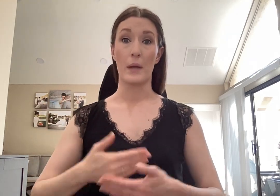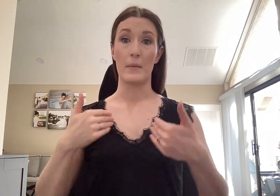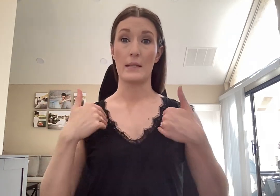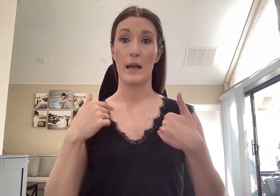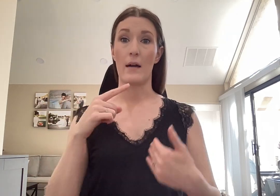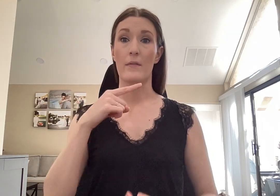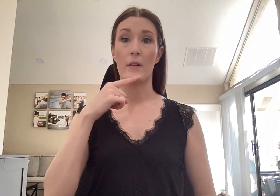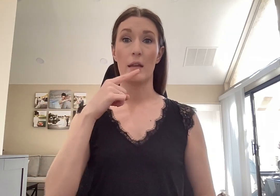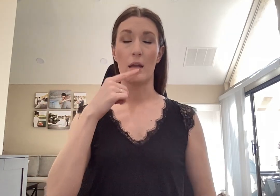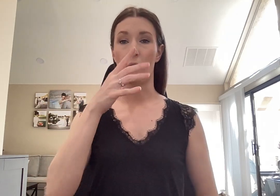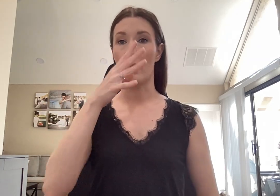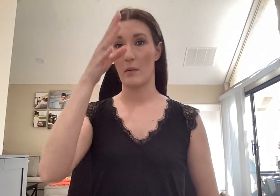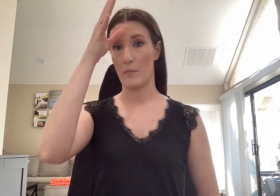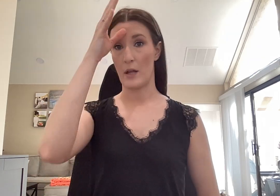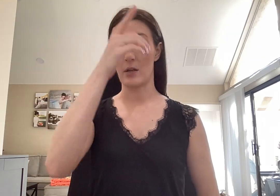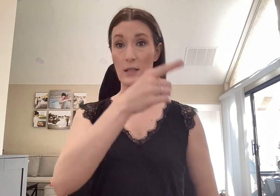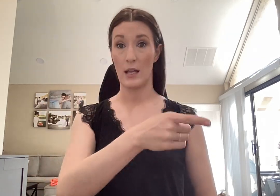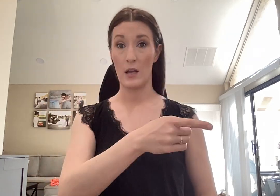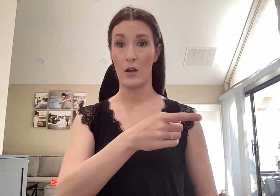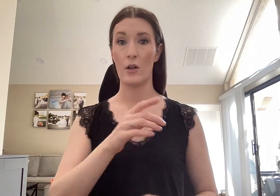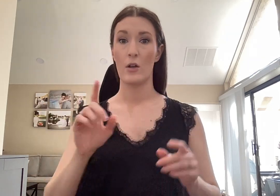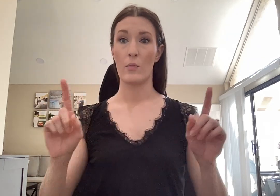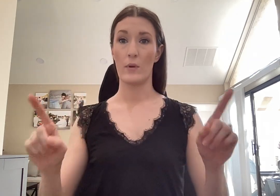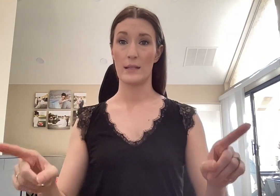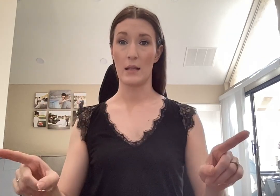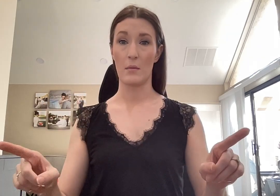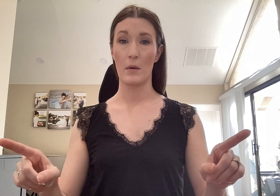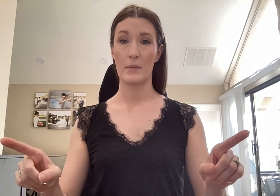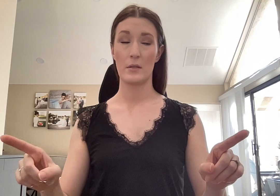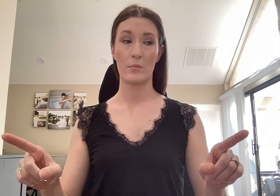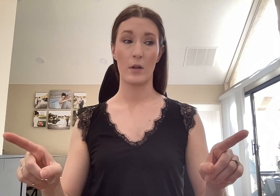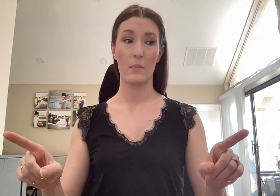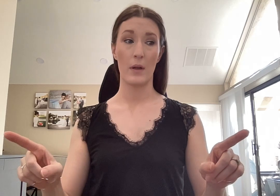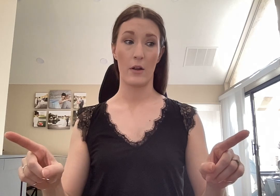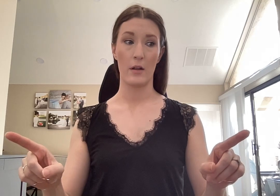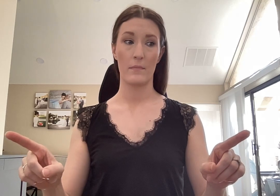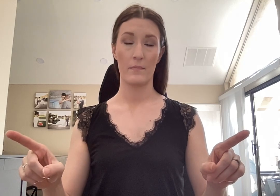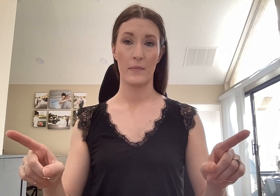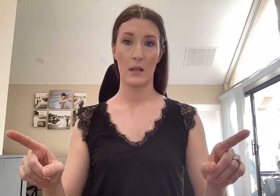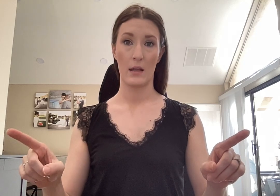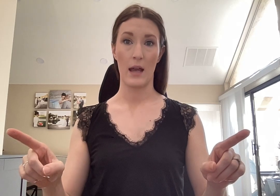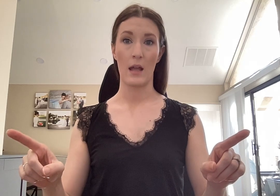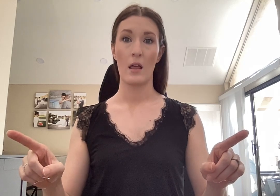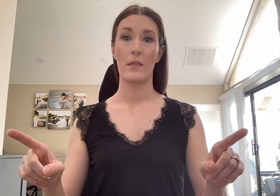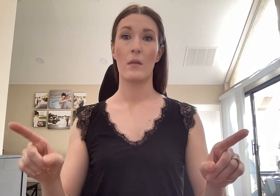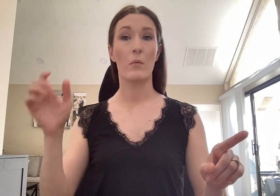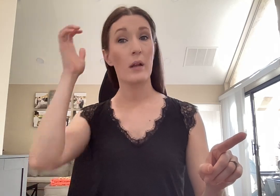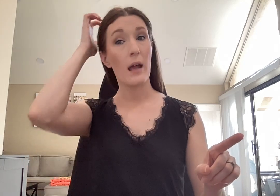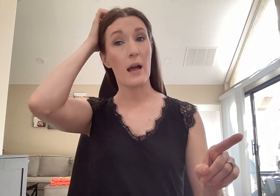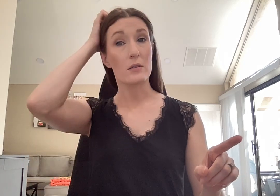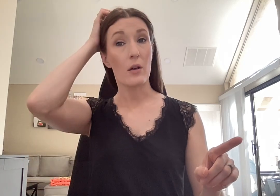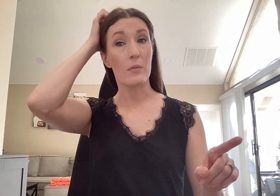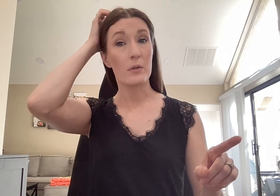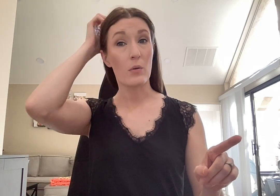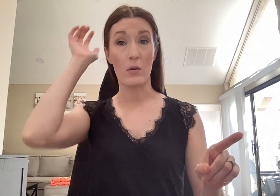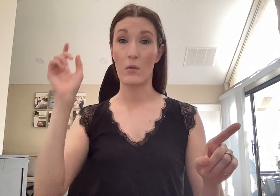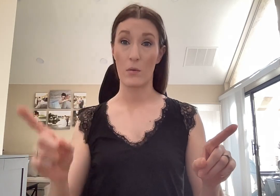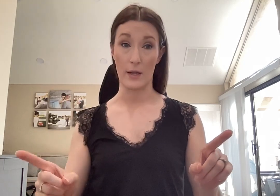Babies have hearing parents here. We set them up since we're comparing. Okay? Then we're going to ask our rhetorical